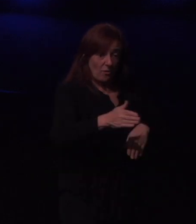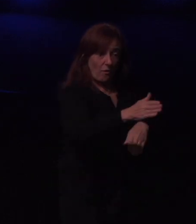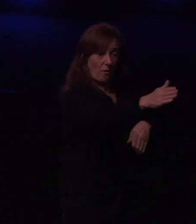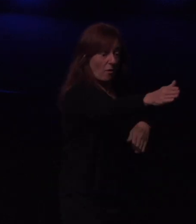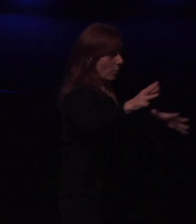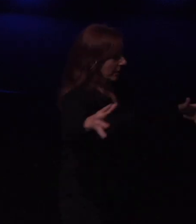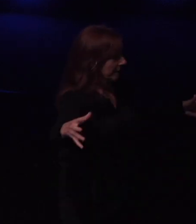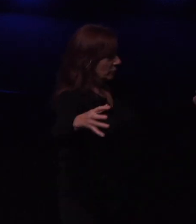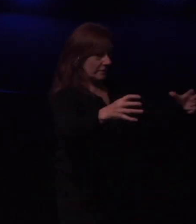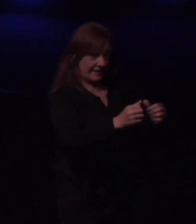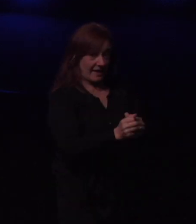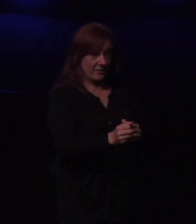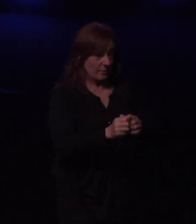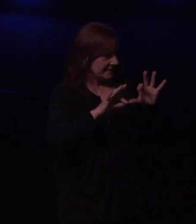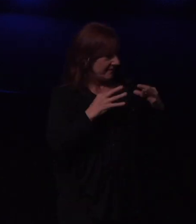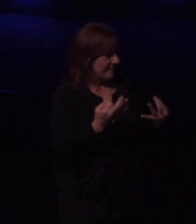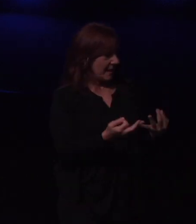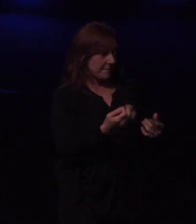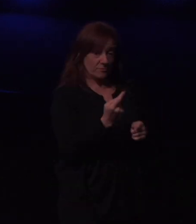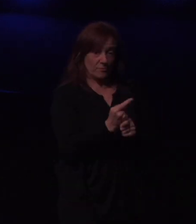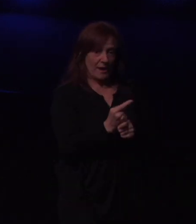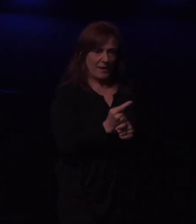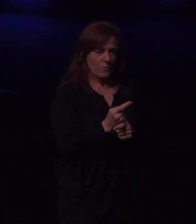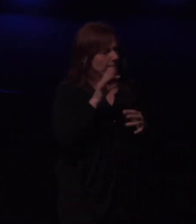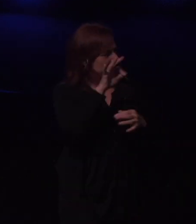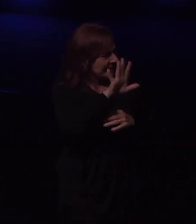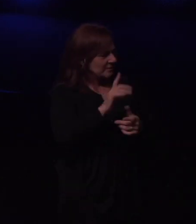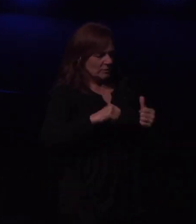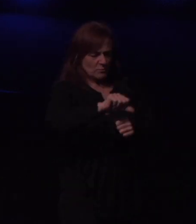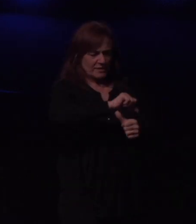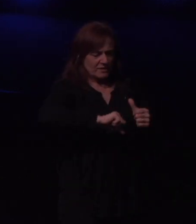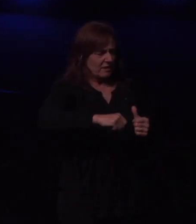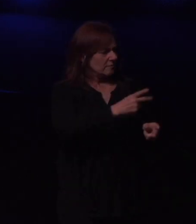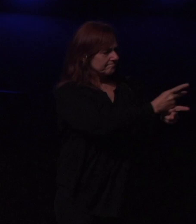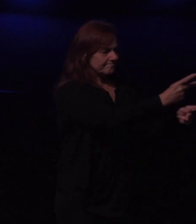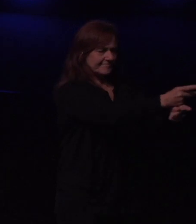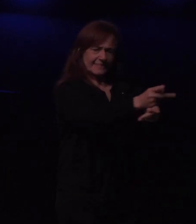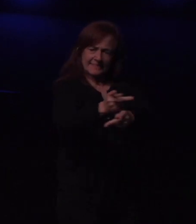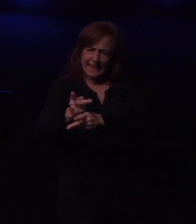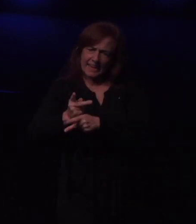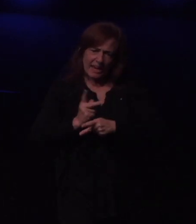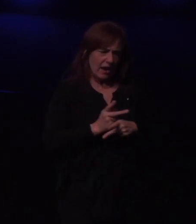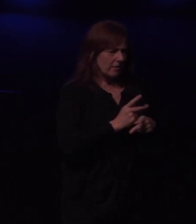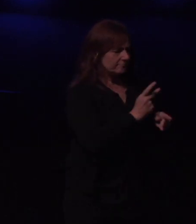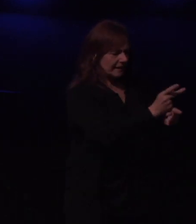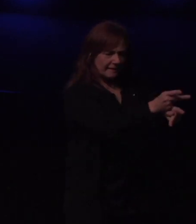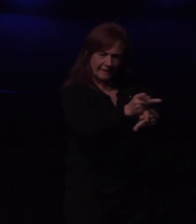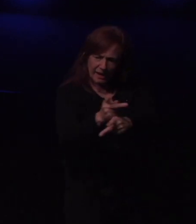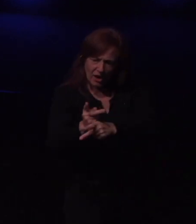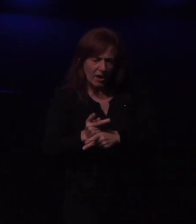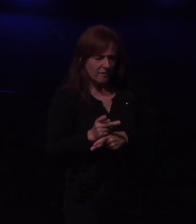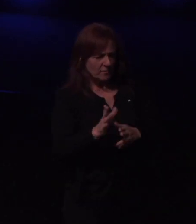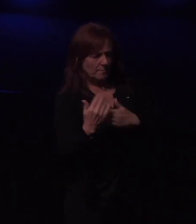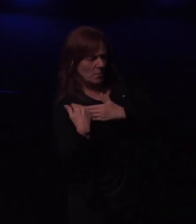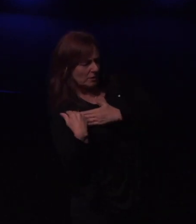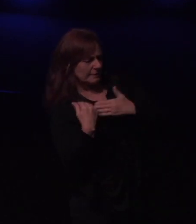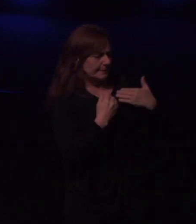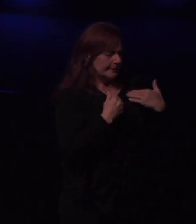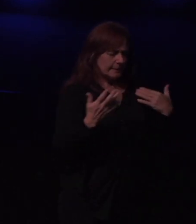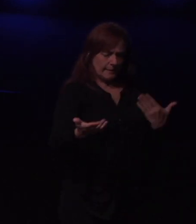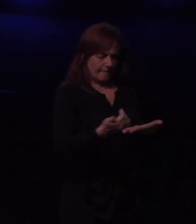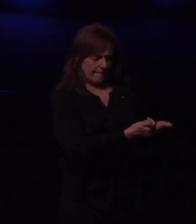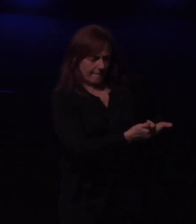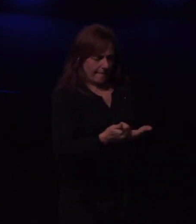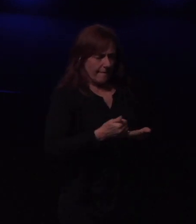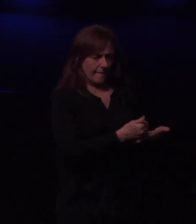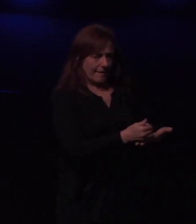coming together as a family. We're already ministering to one another, taking care of one another, carrying one another's burdens.